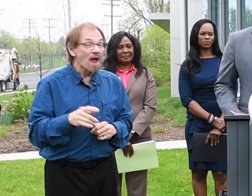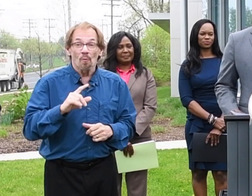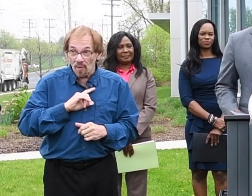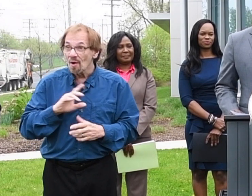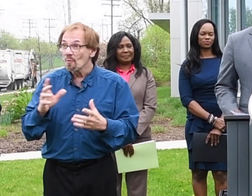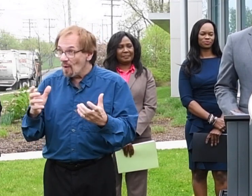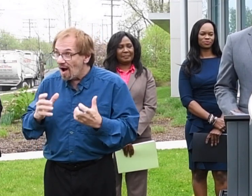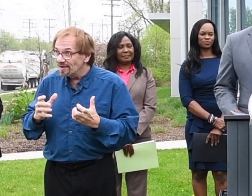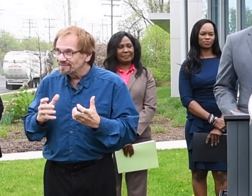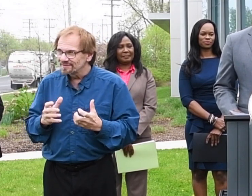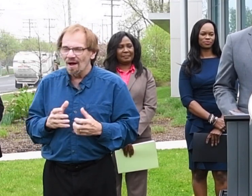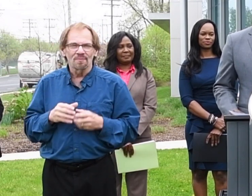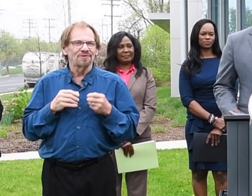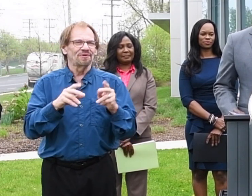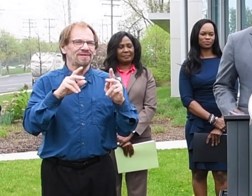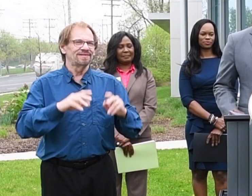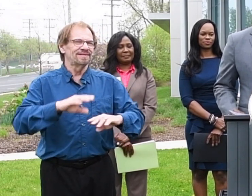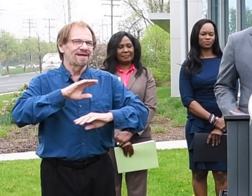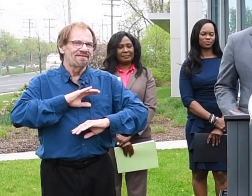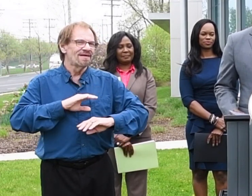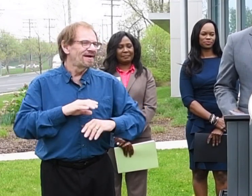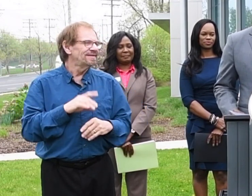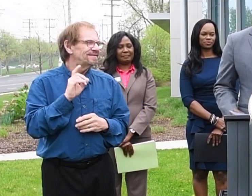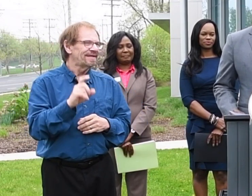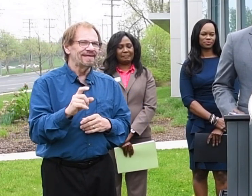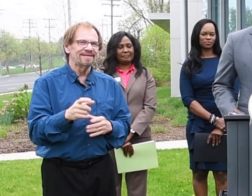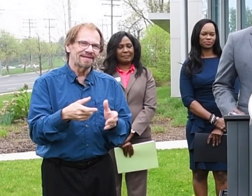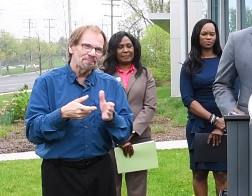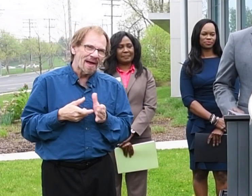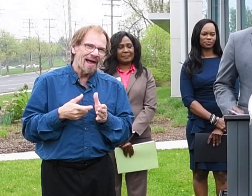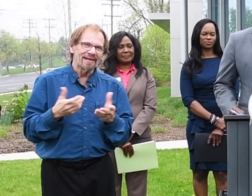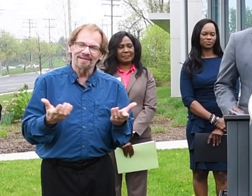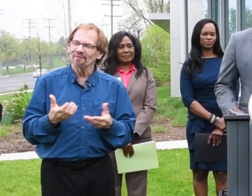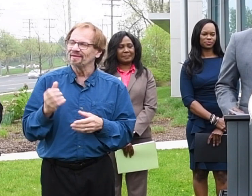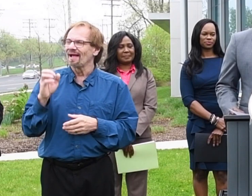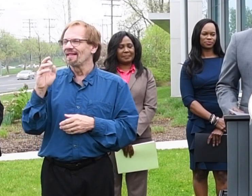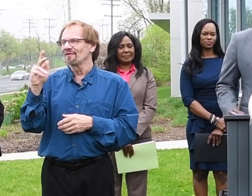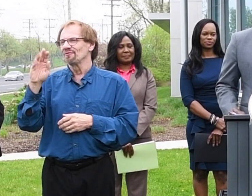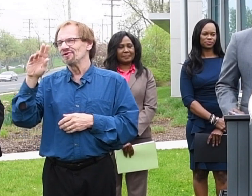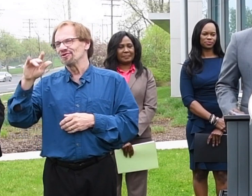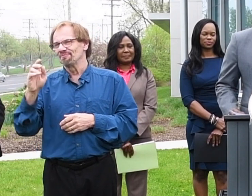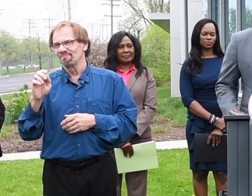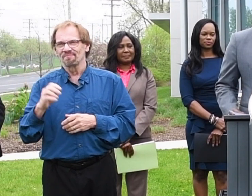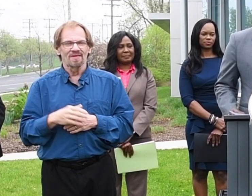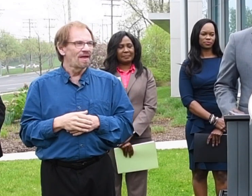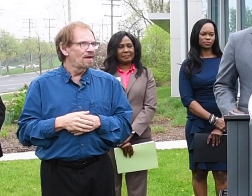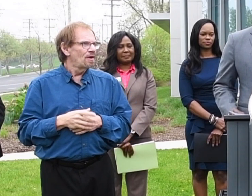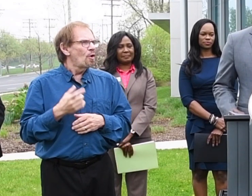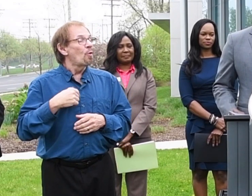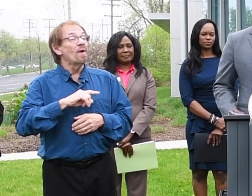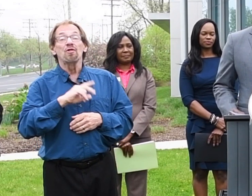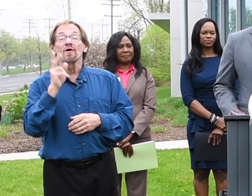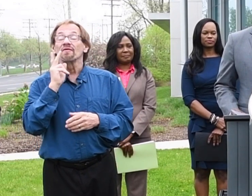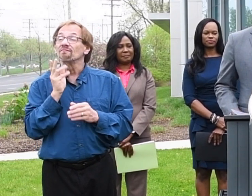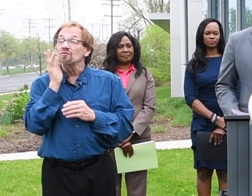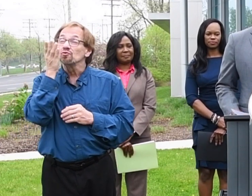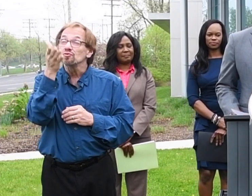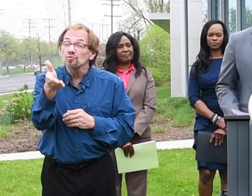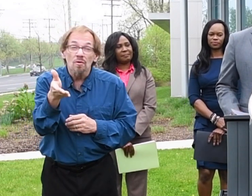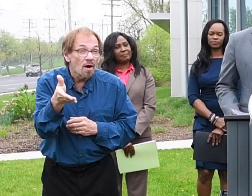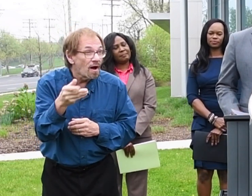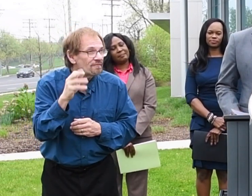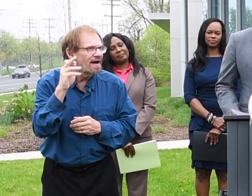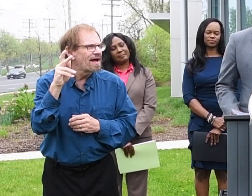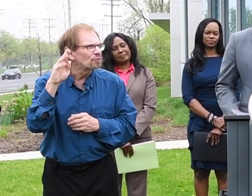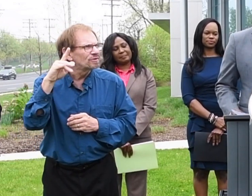to meet the demands right here in Elkridge. And as we look to the future of Elkridge, we must honor those who are stewards